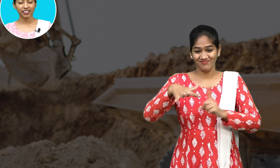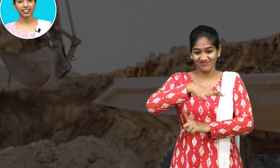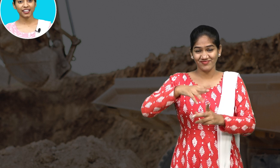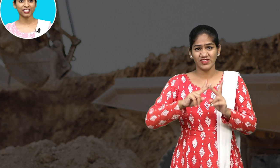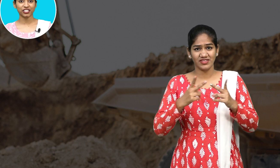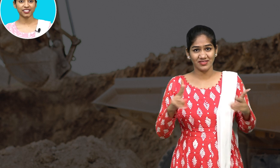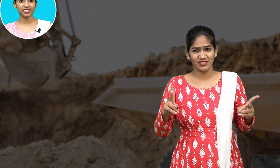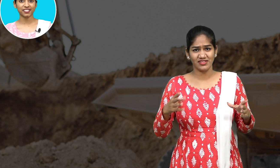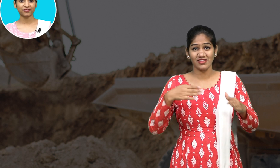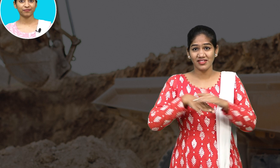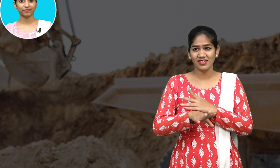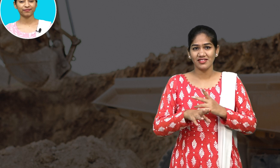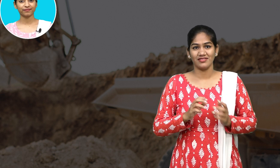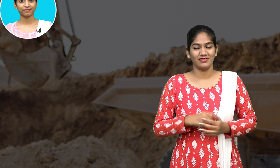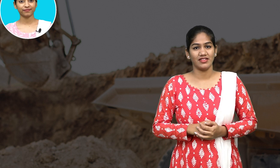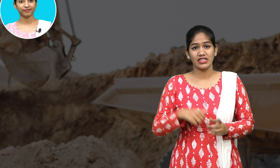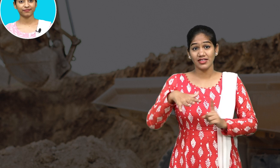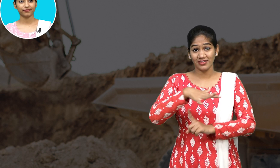varying conditions.